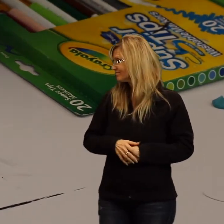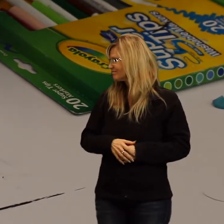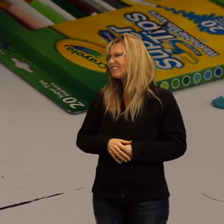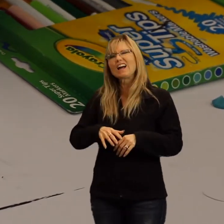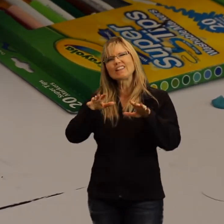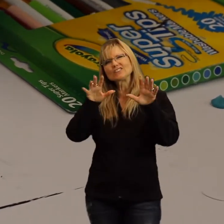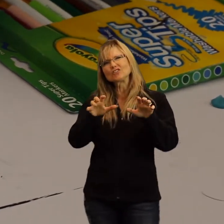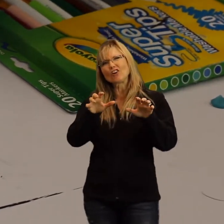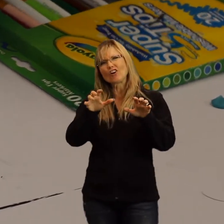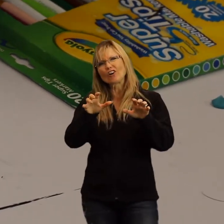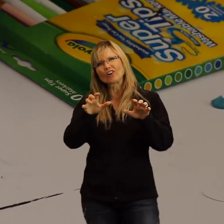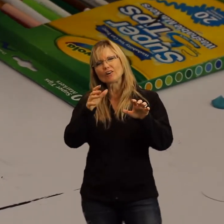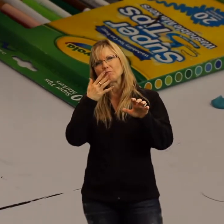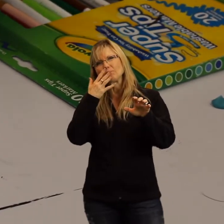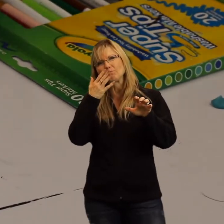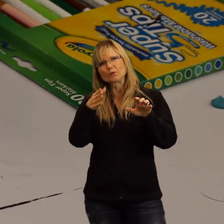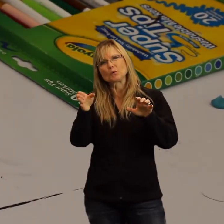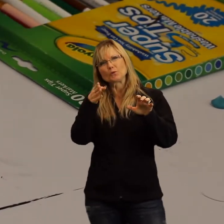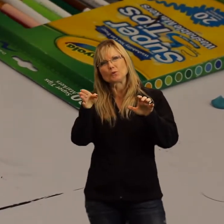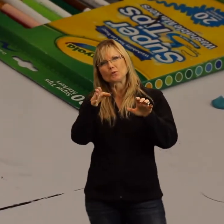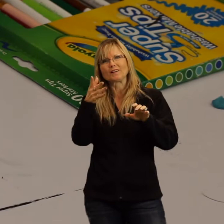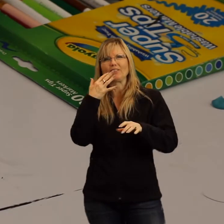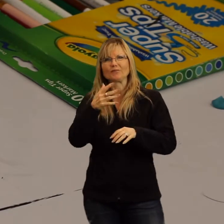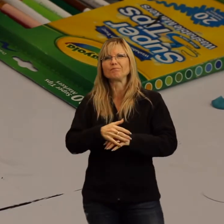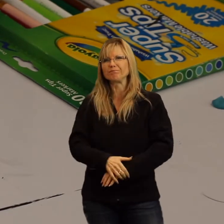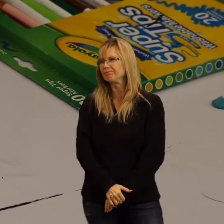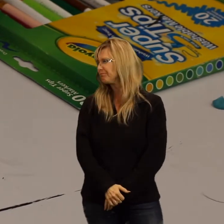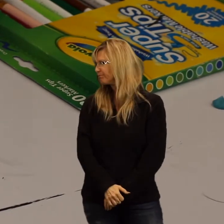a dark blue.